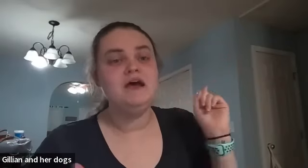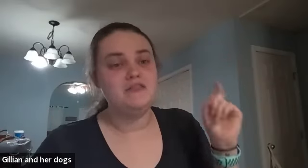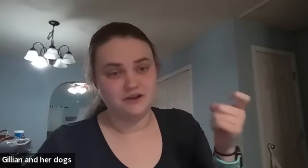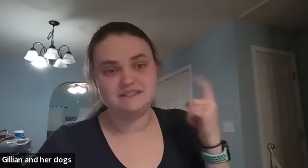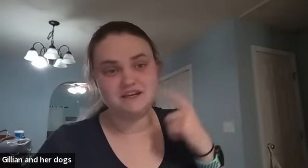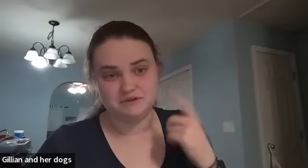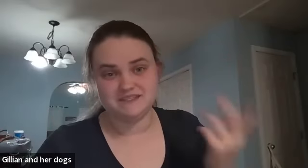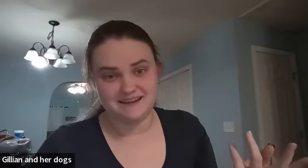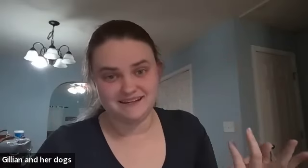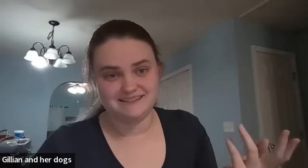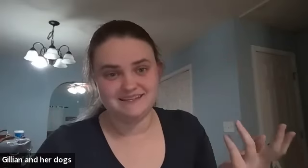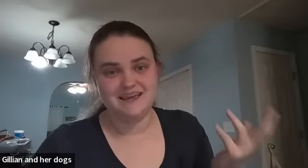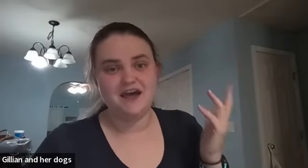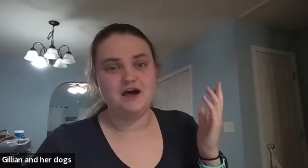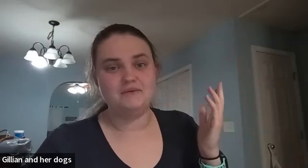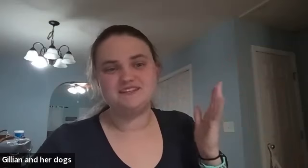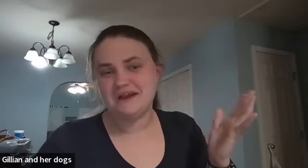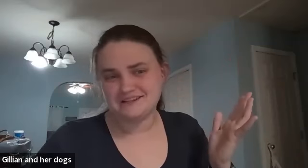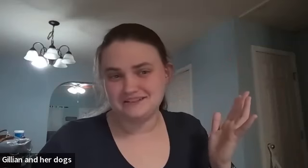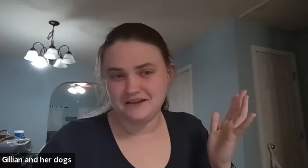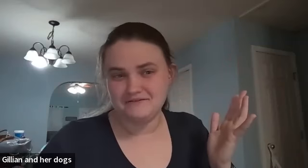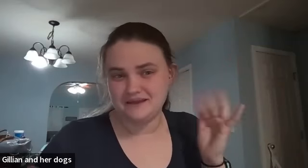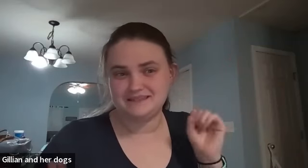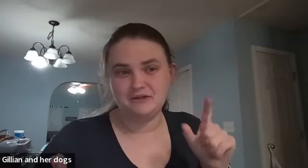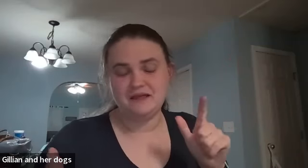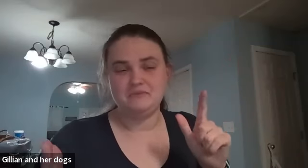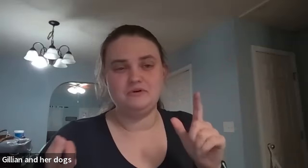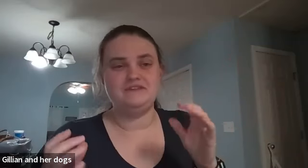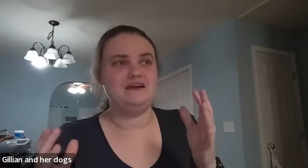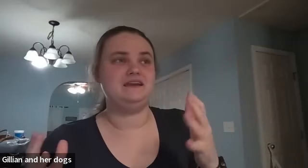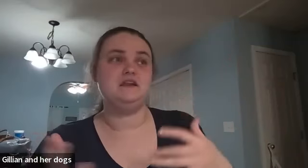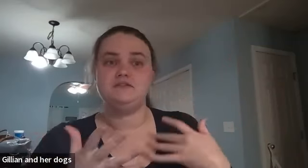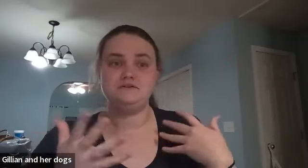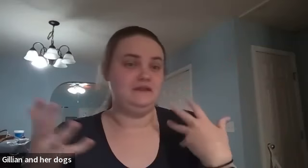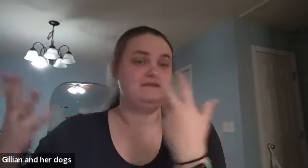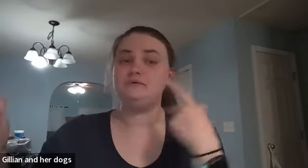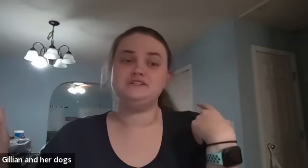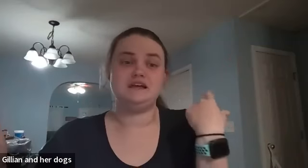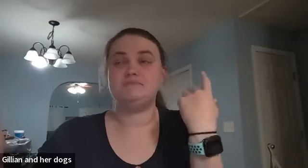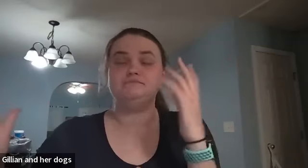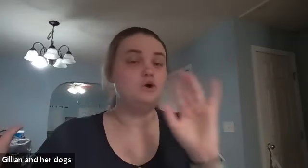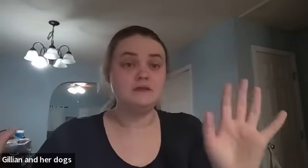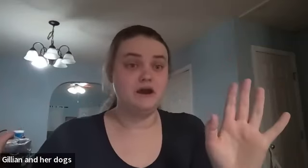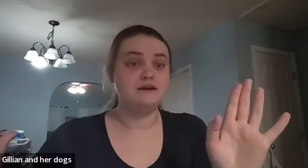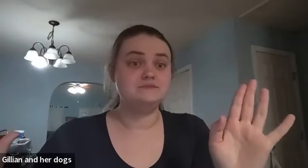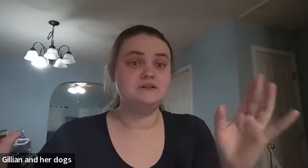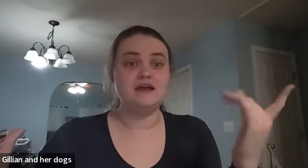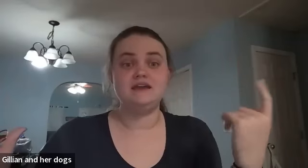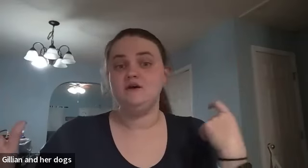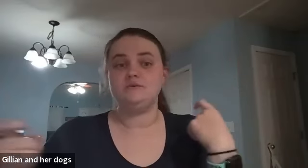and they're going to tell you what the sign is. That's why I actually love ASL like more than like another like language. Like I'm totally biased, but like, because